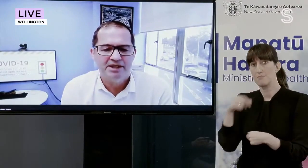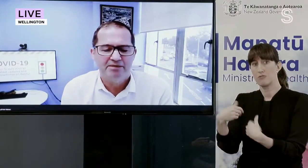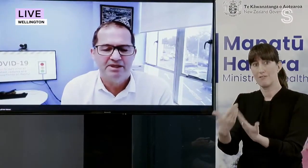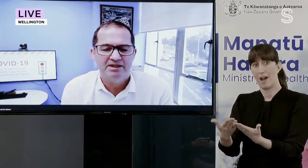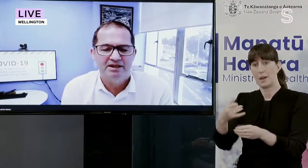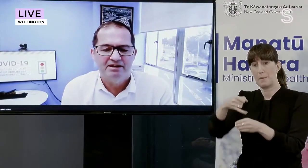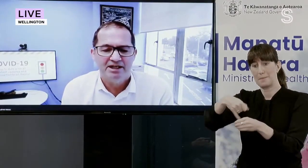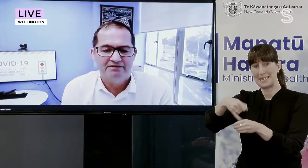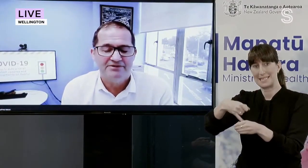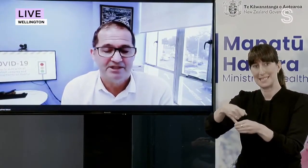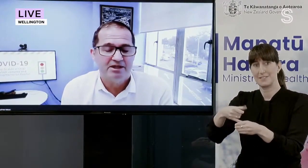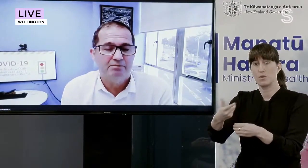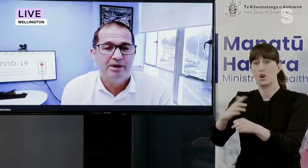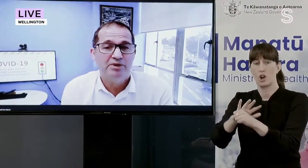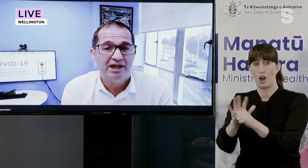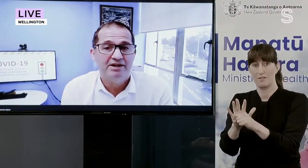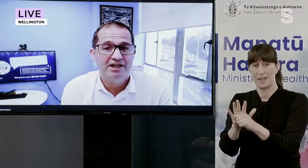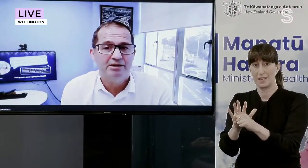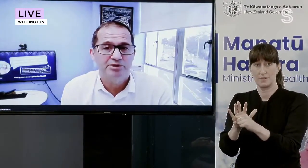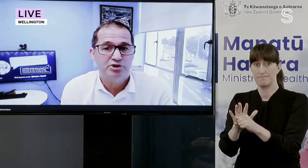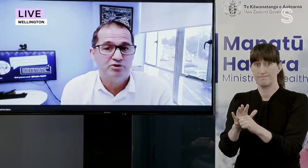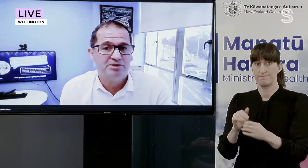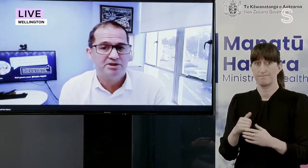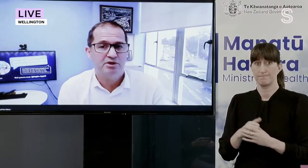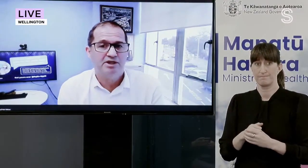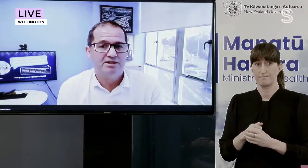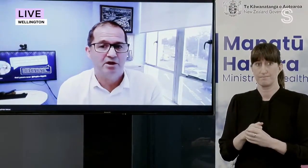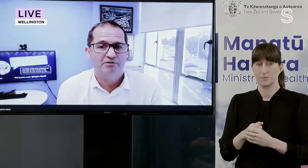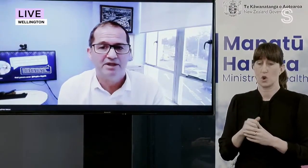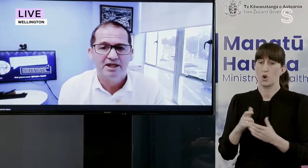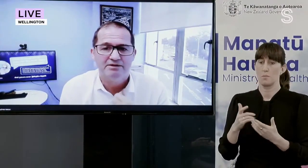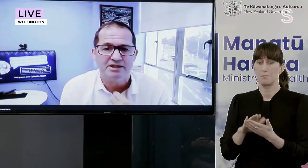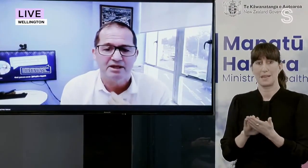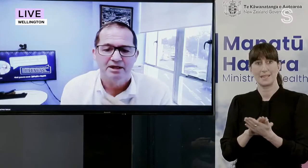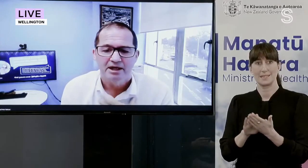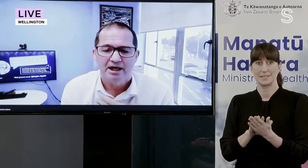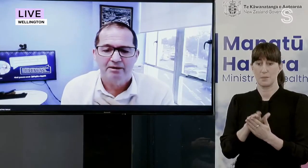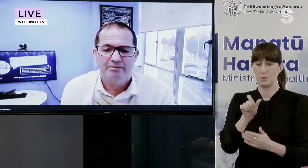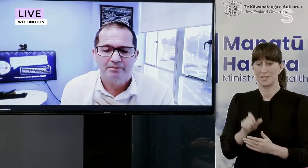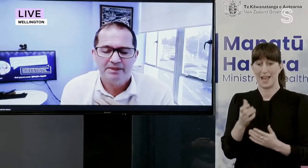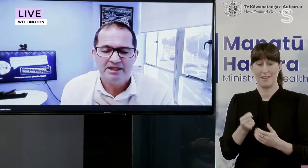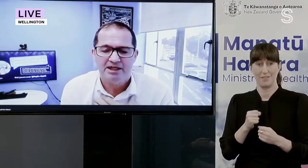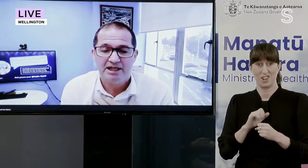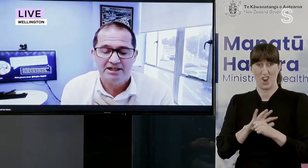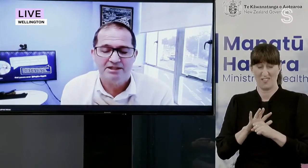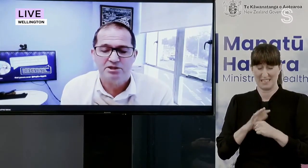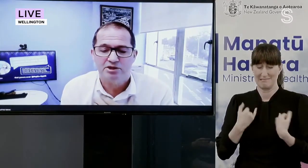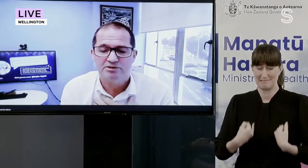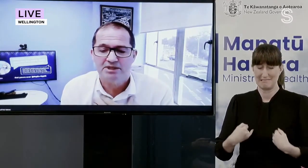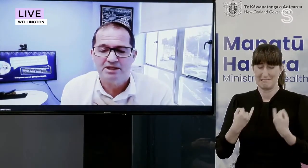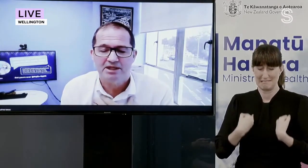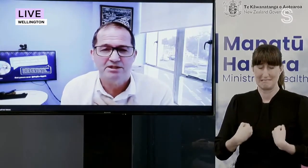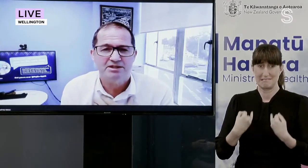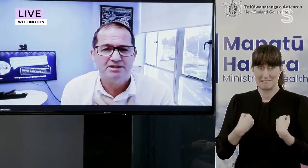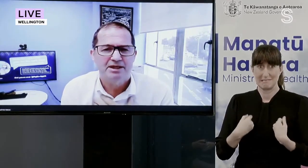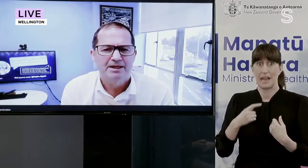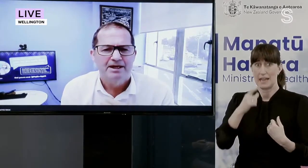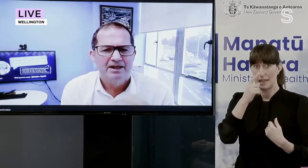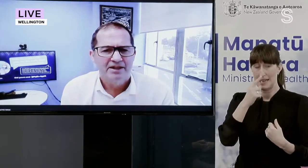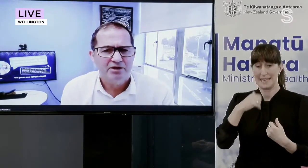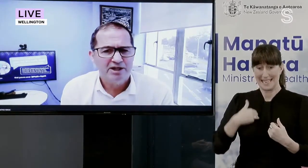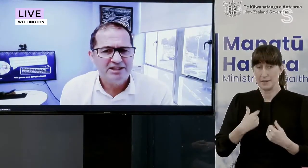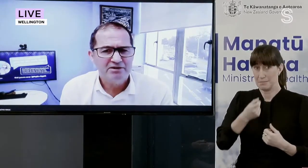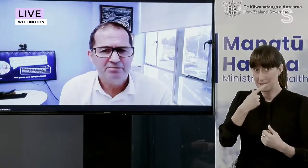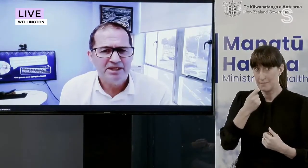becoming sick, but without needing a prescription. So these are over-the-counter access to those medications.